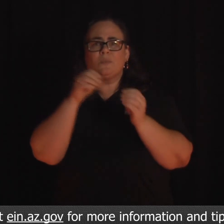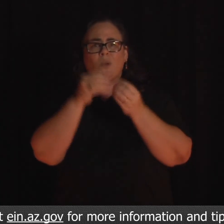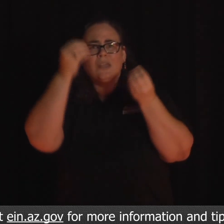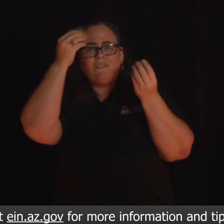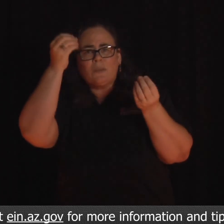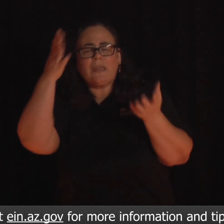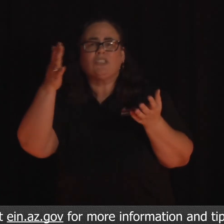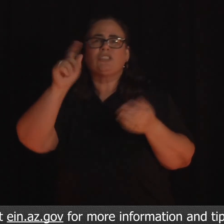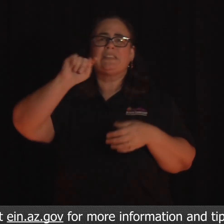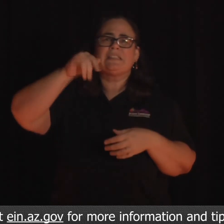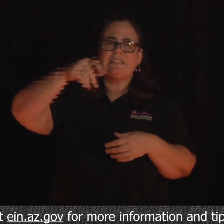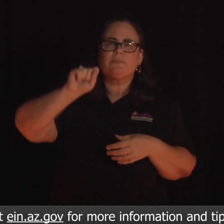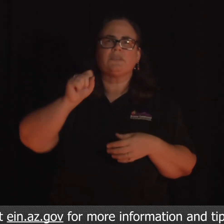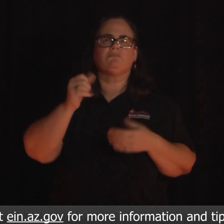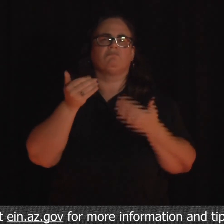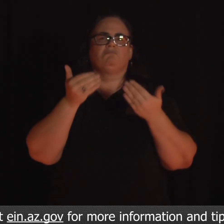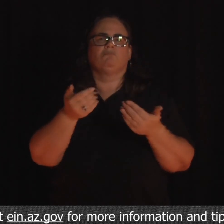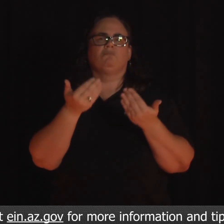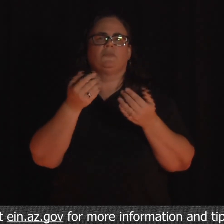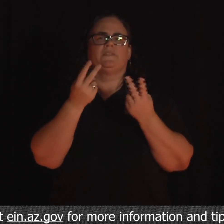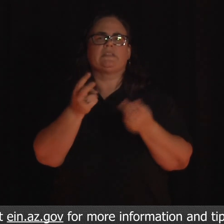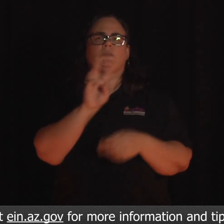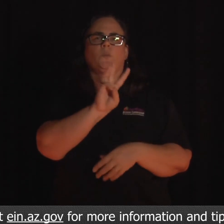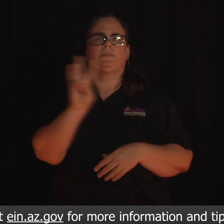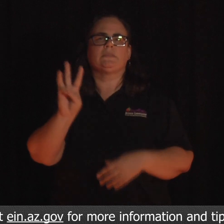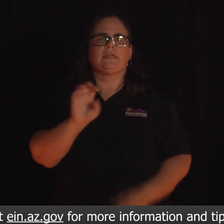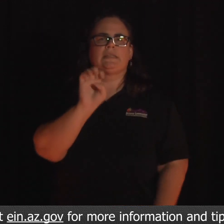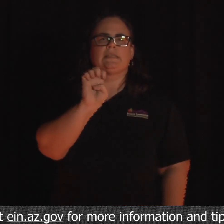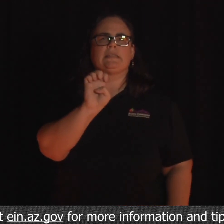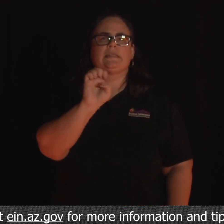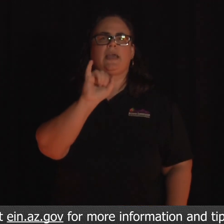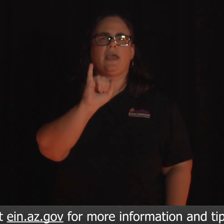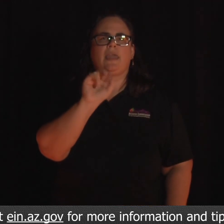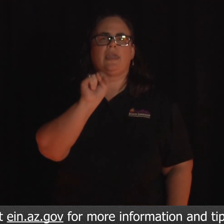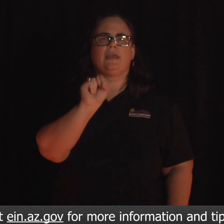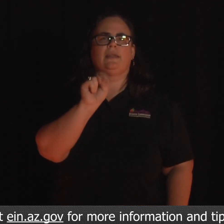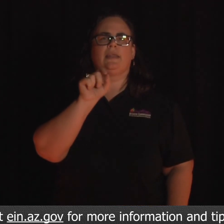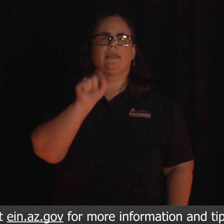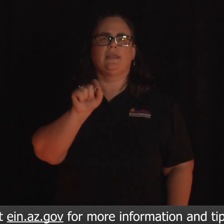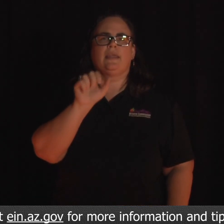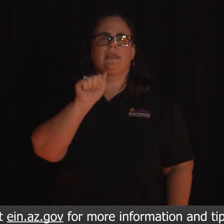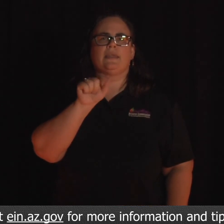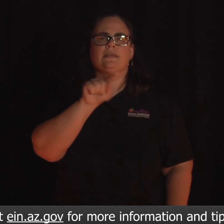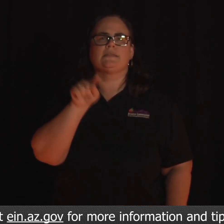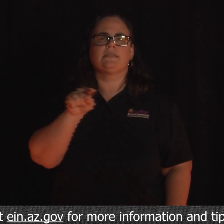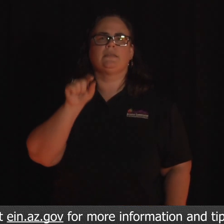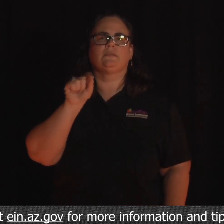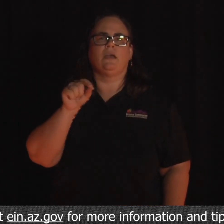Visit ein.az.gov for more information and tips.